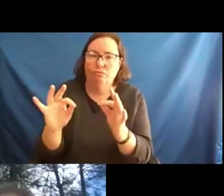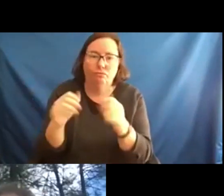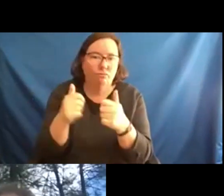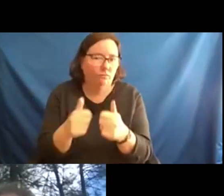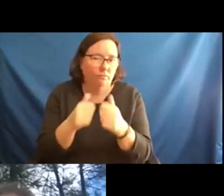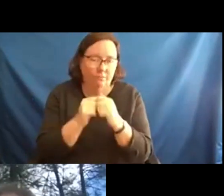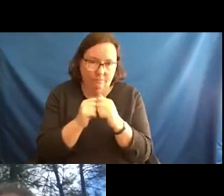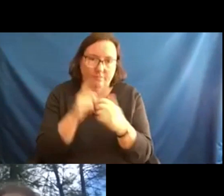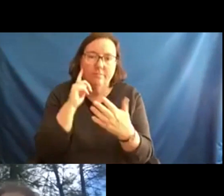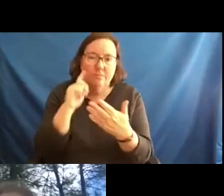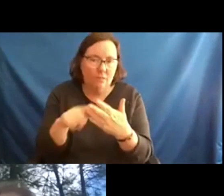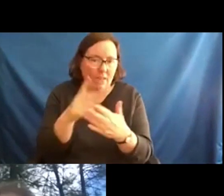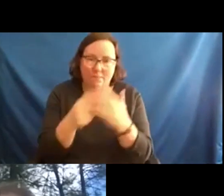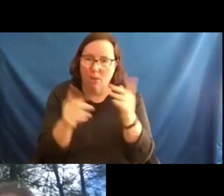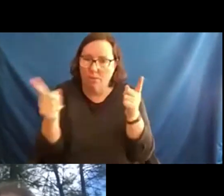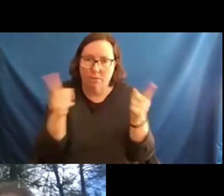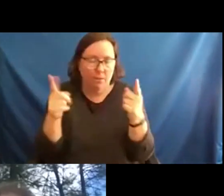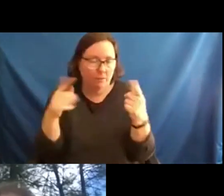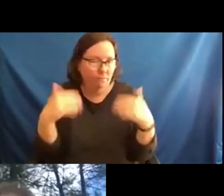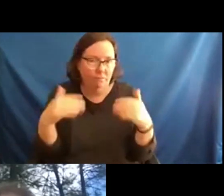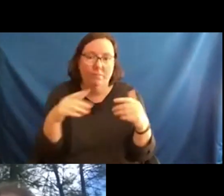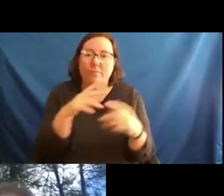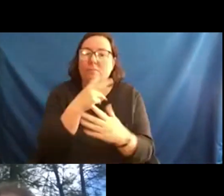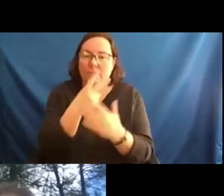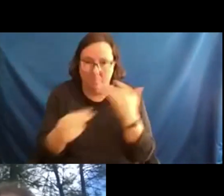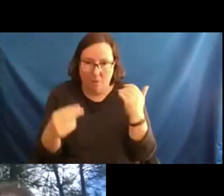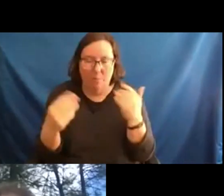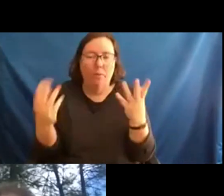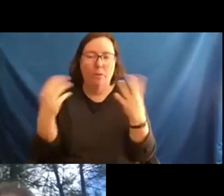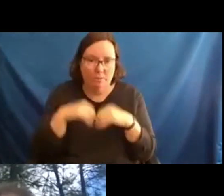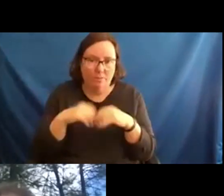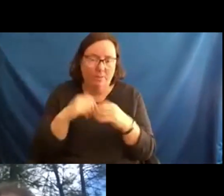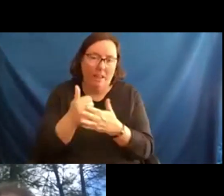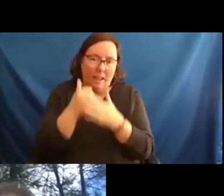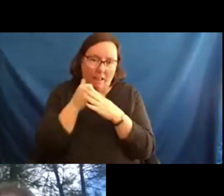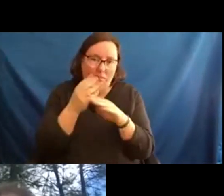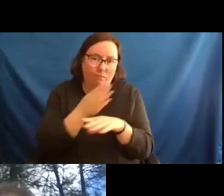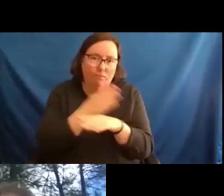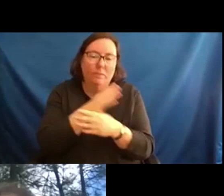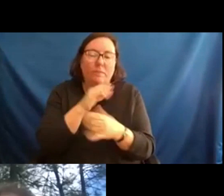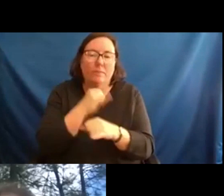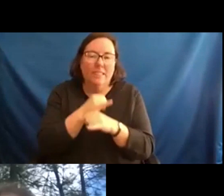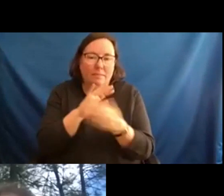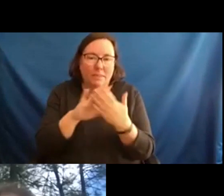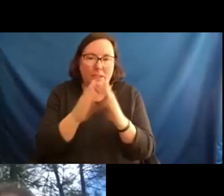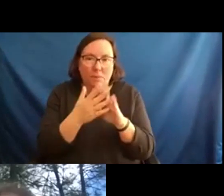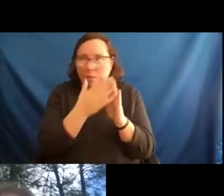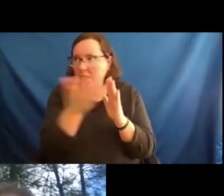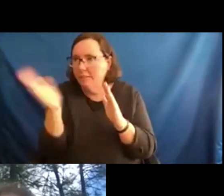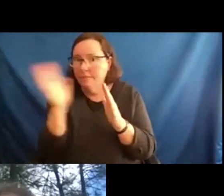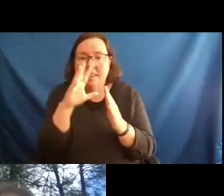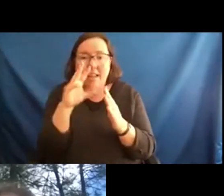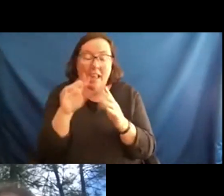will also, that you use, will also help educate our campus community and the